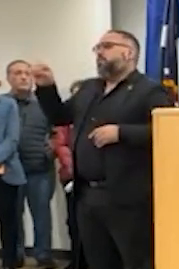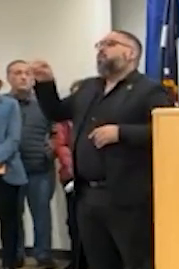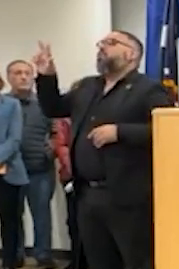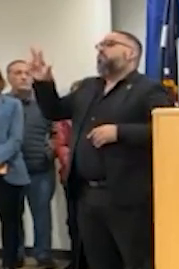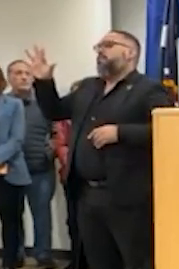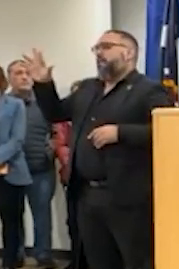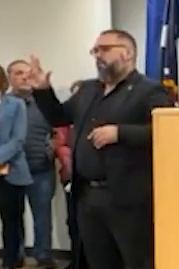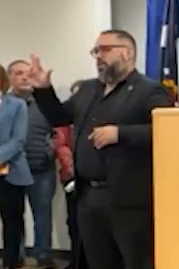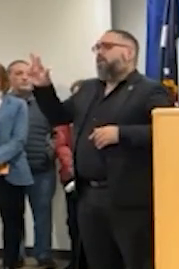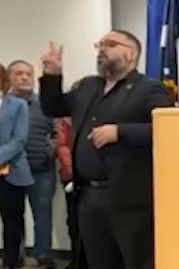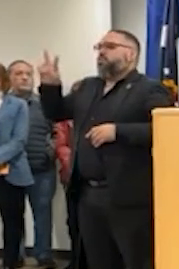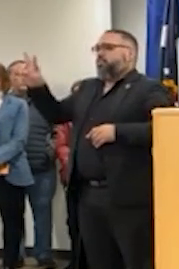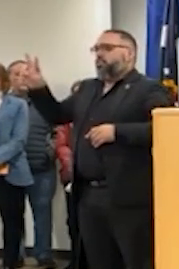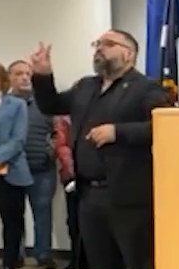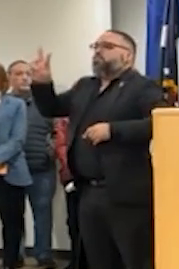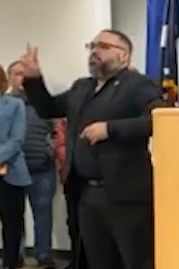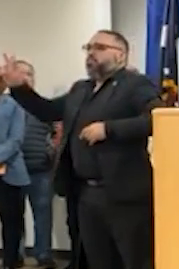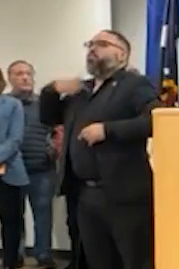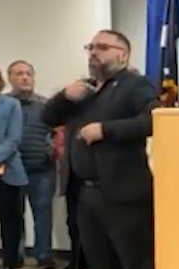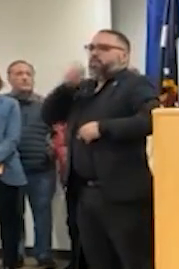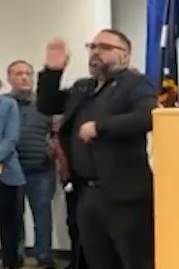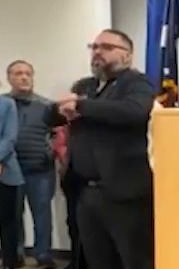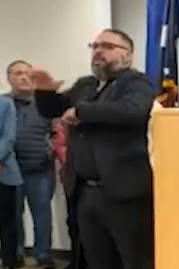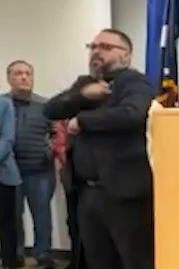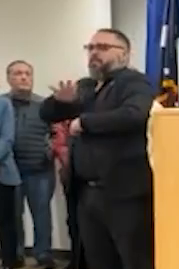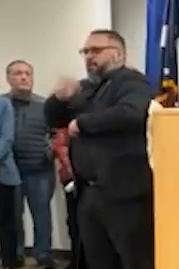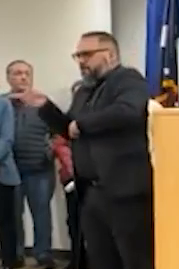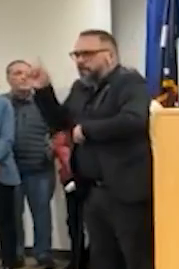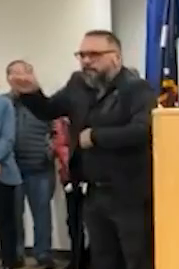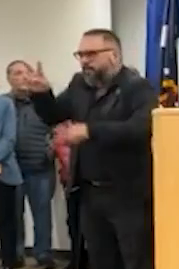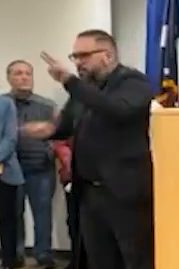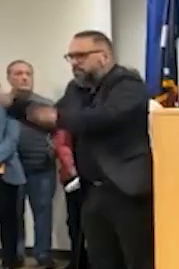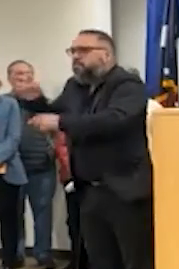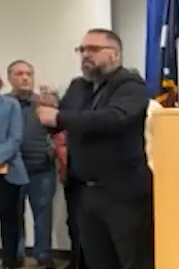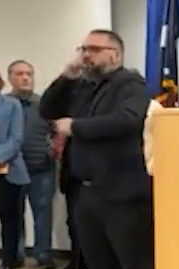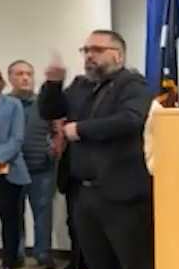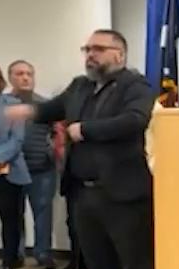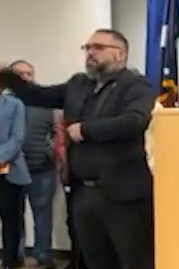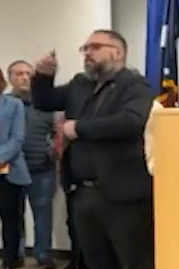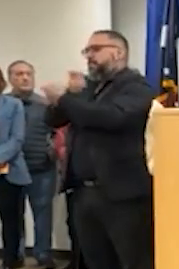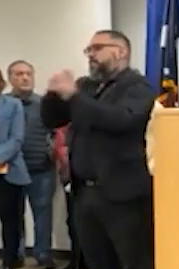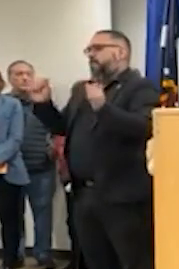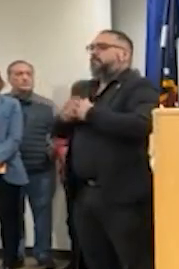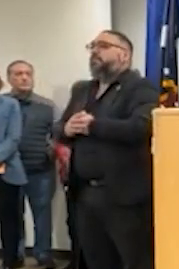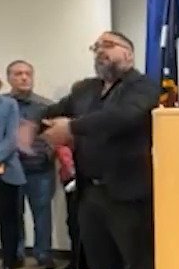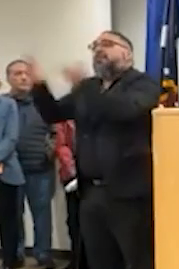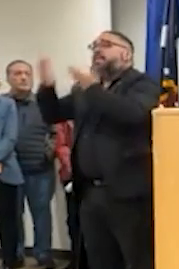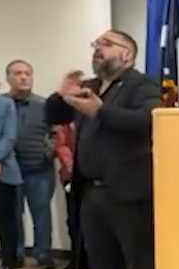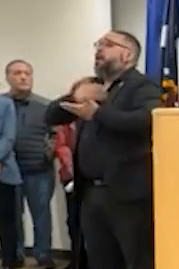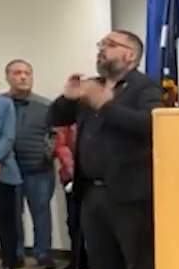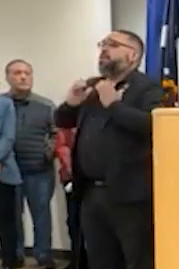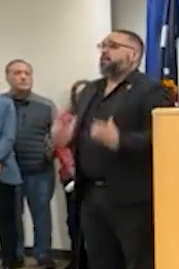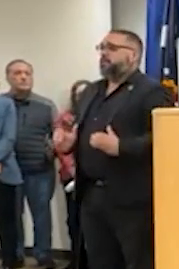210-353-2222, and we will send a gas troubleman out to check you out and make sure you're safe. So we appreciate all our customers'